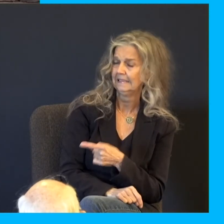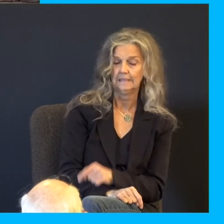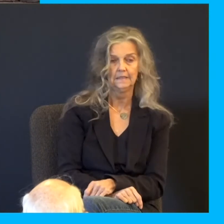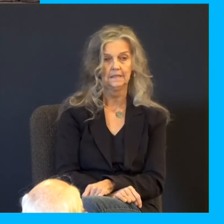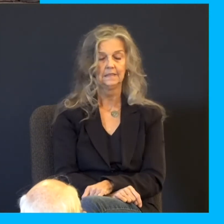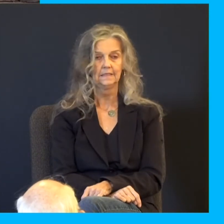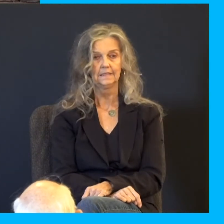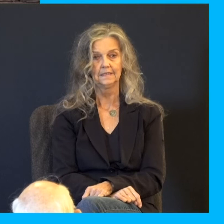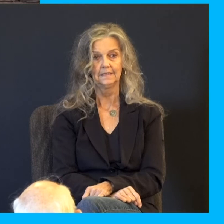I am Joseph.